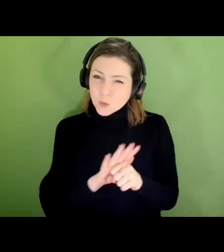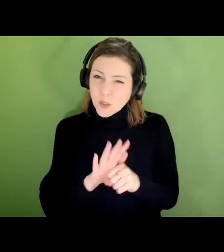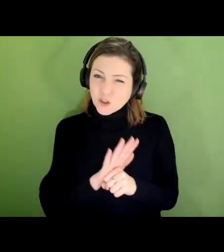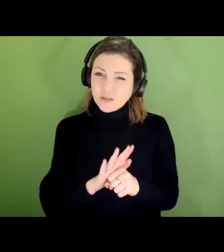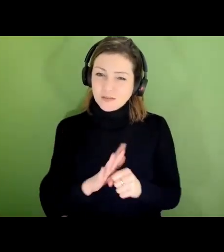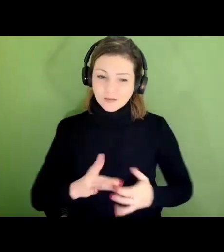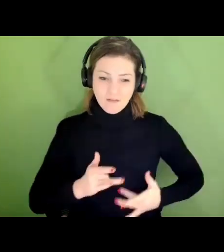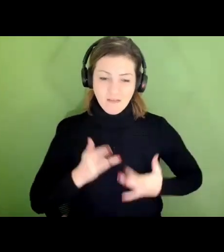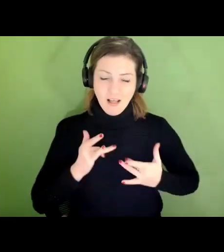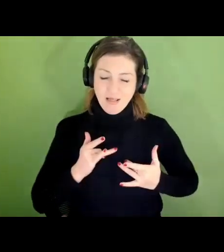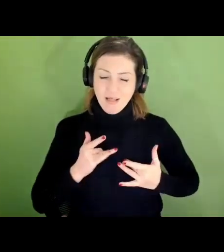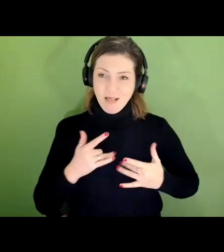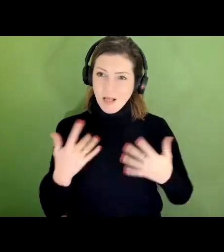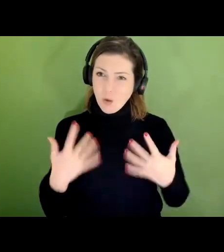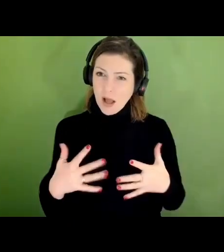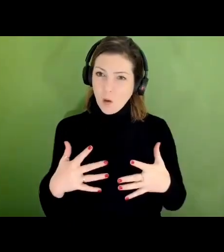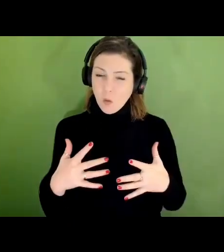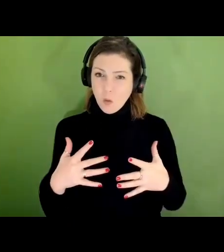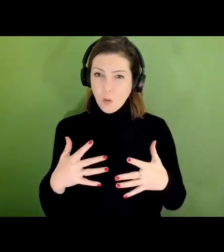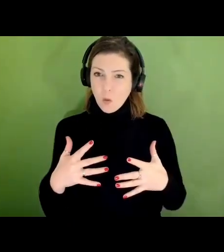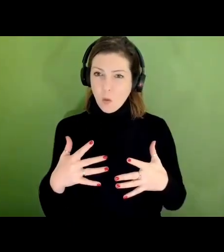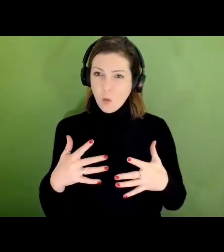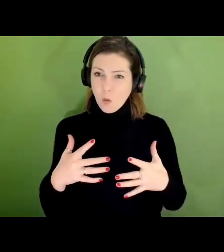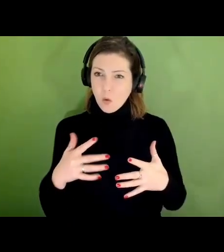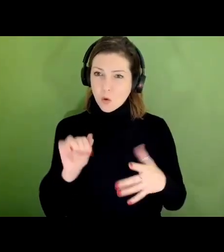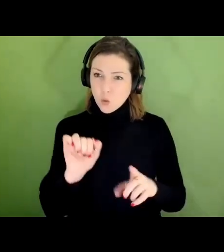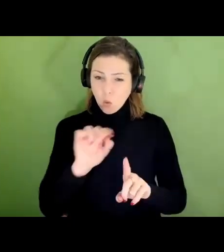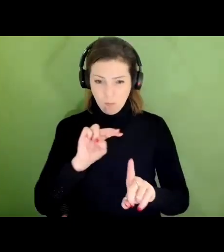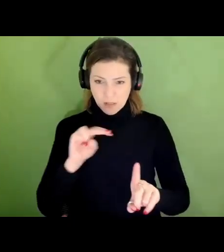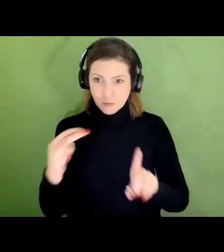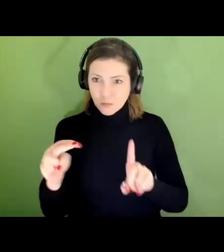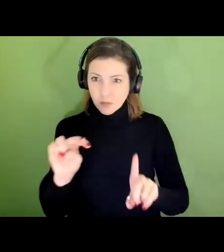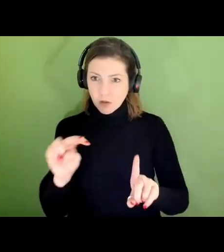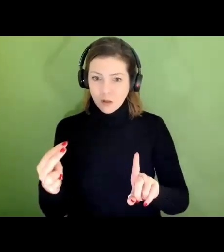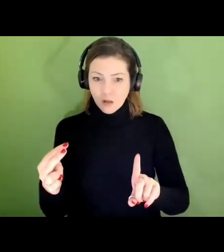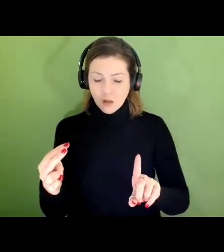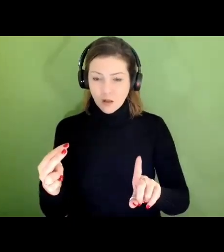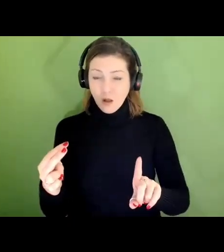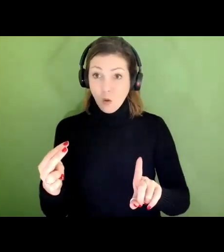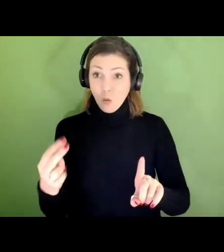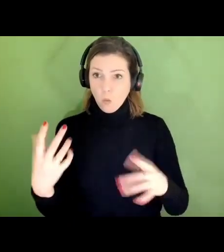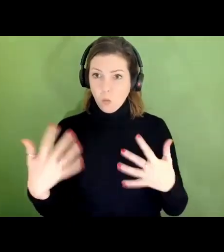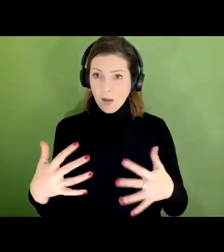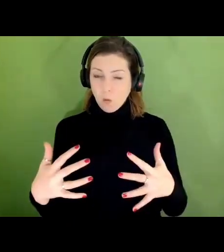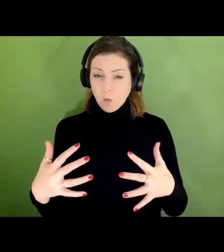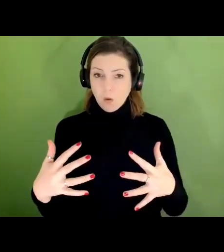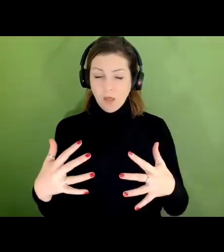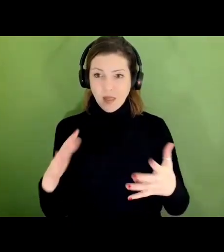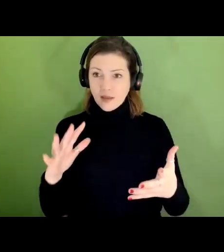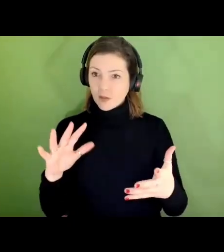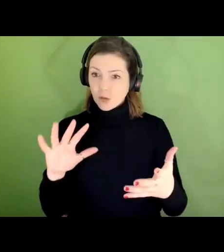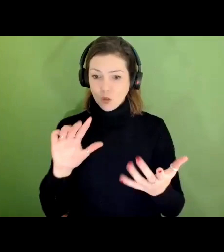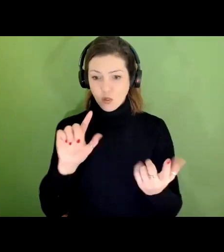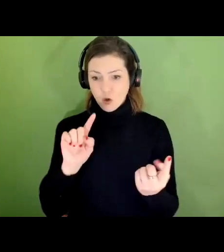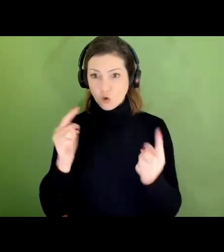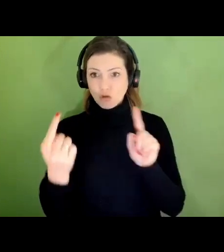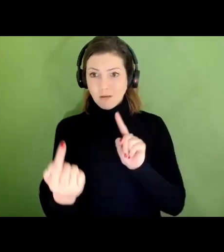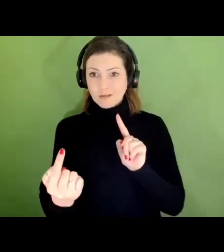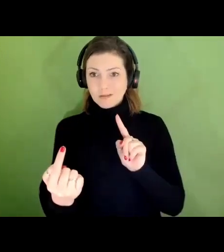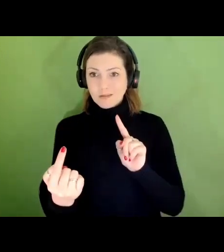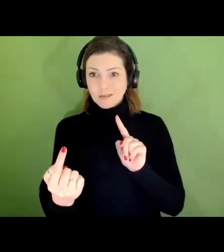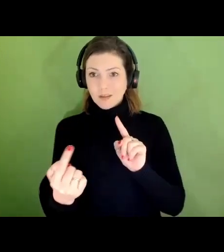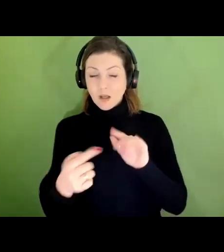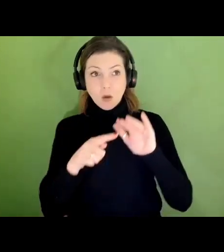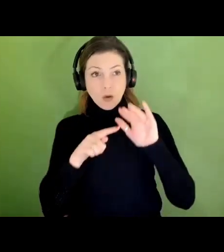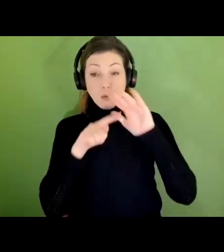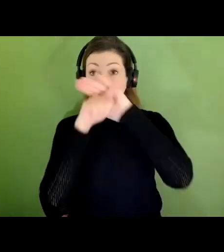thought your viewpoint was incredibly focused and poignant. And then I loved the contrast then when you escape outside,